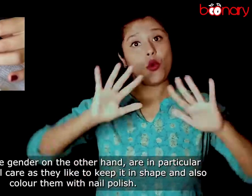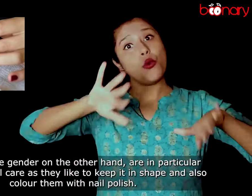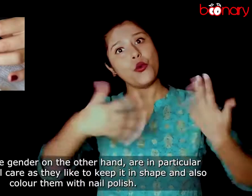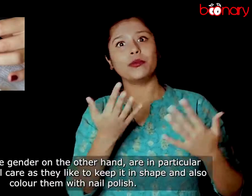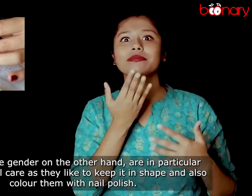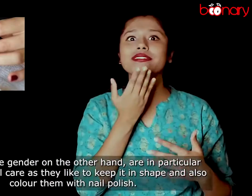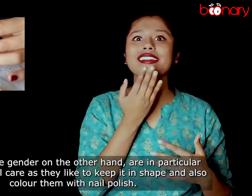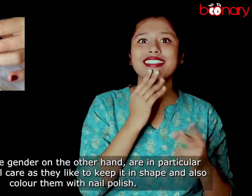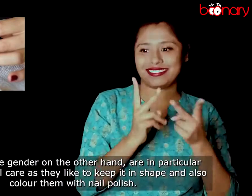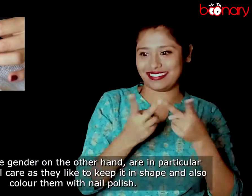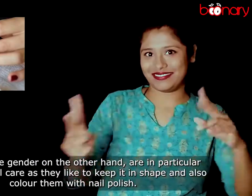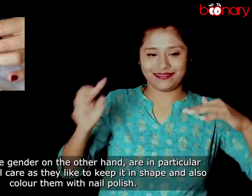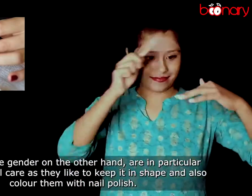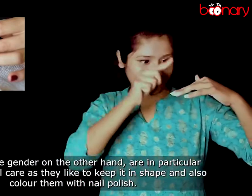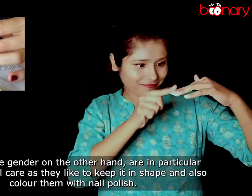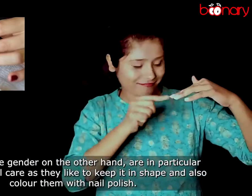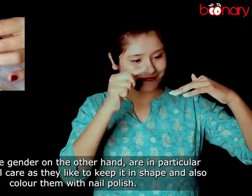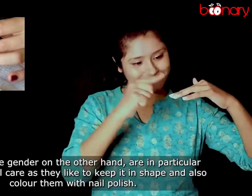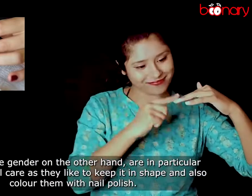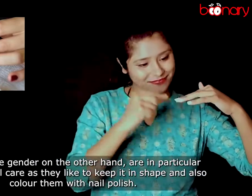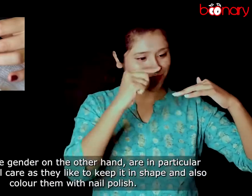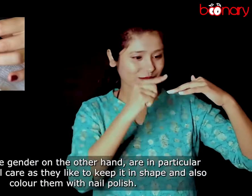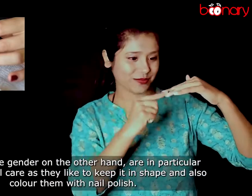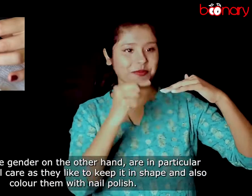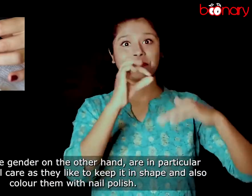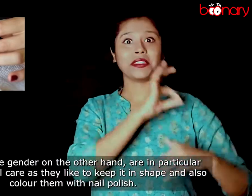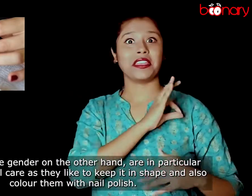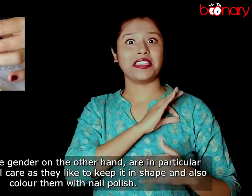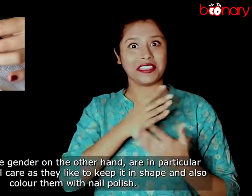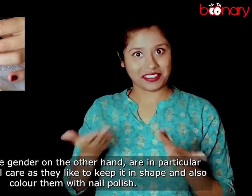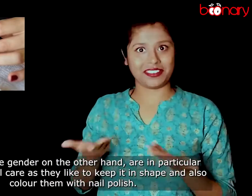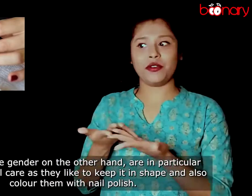shape and also color them with nail polish.